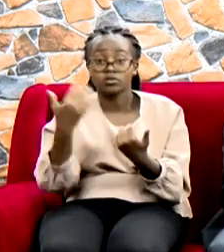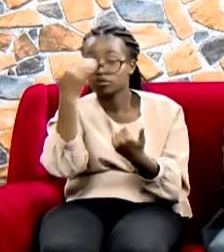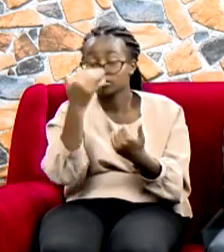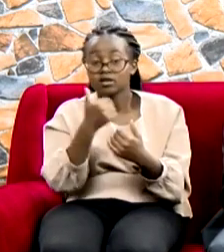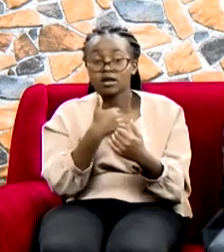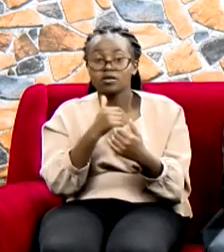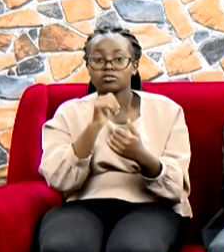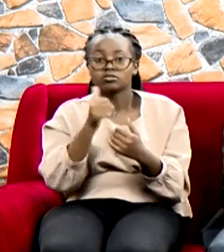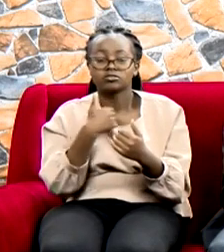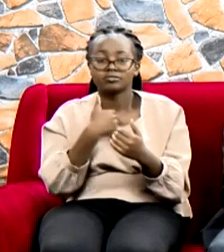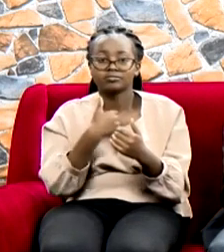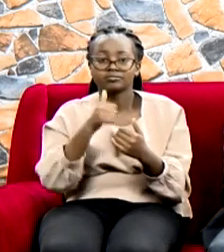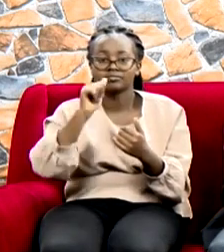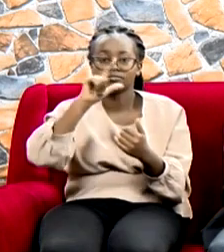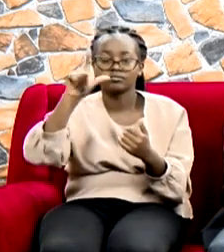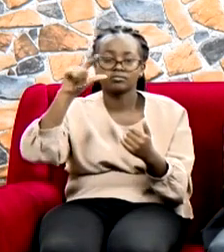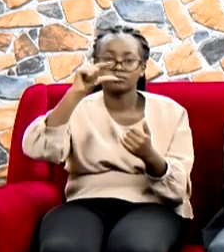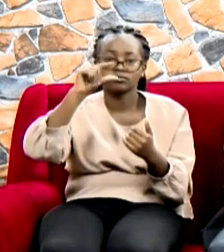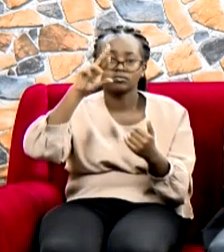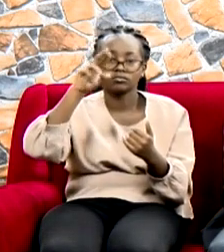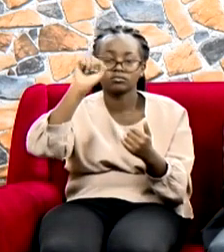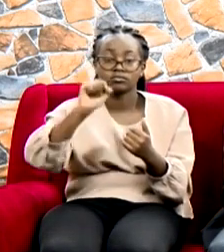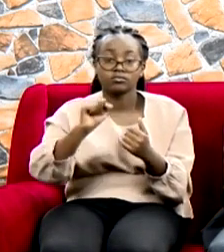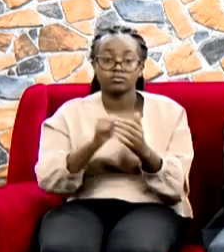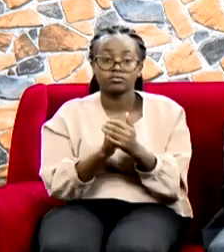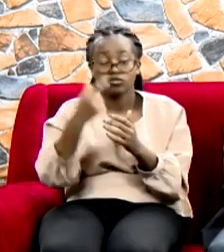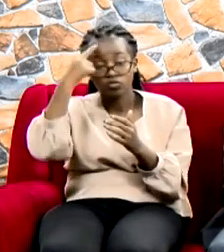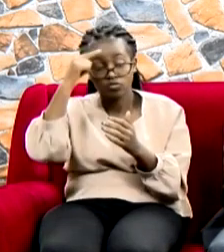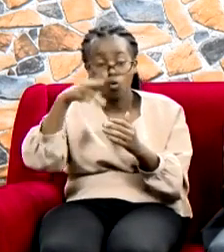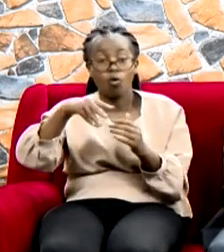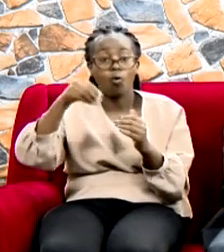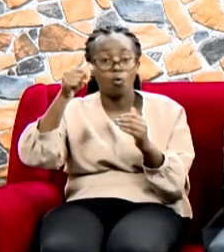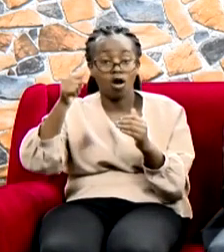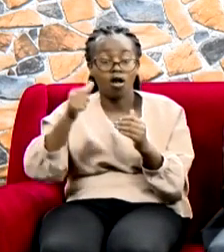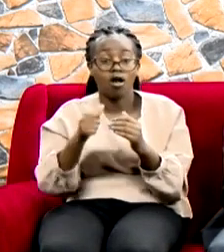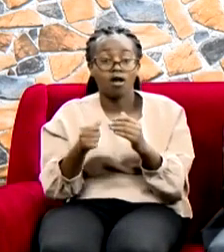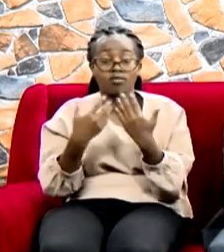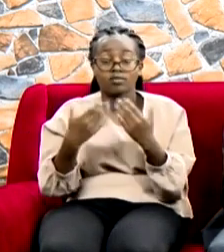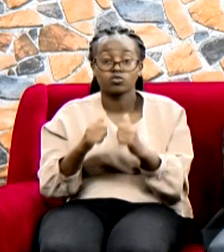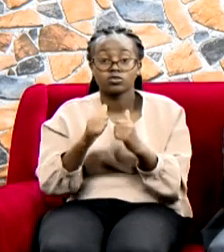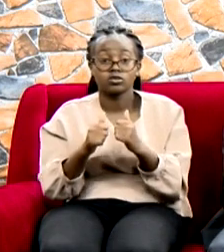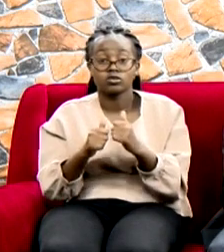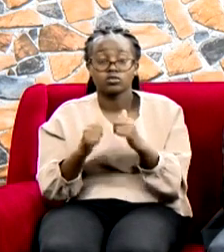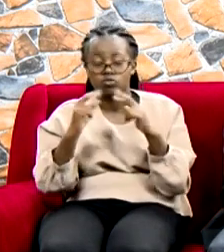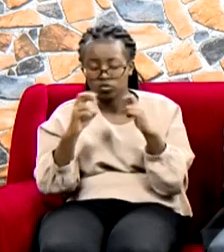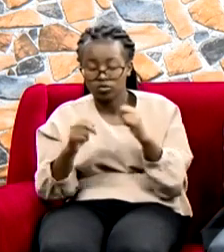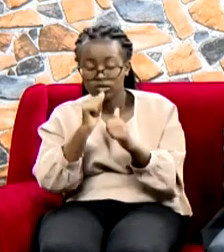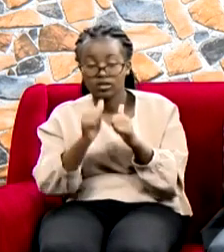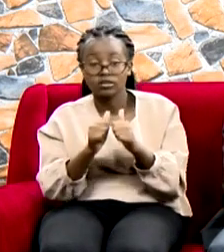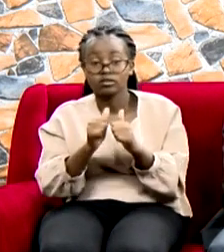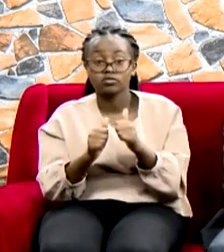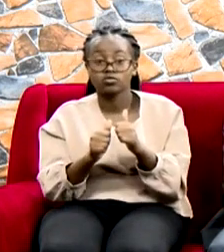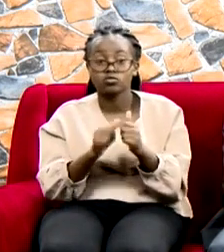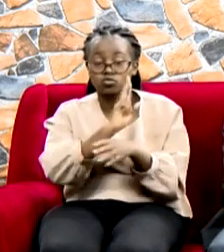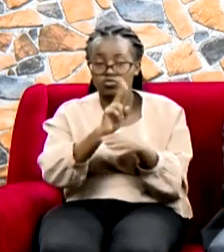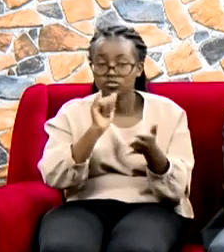allergies and intolerances, especially for dairy and wheat. So it's something that is worth exploring, whether you need to eliminate